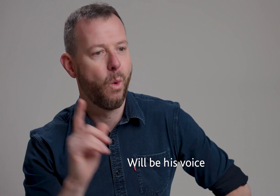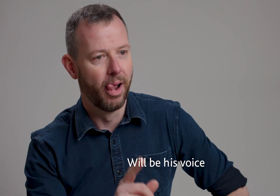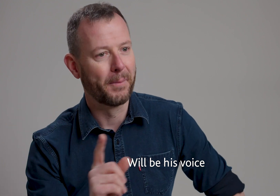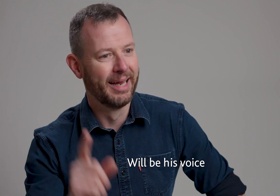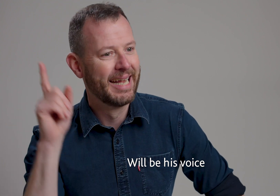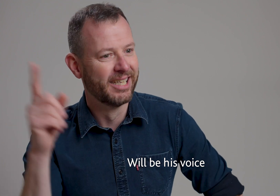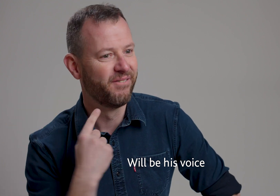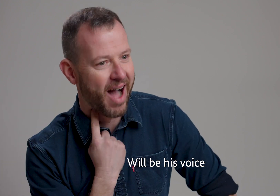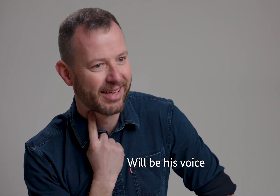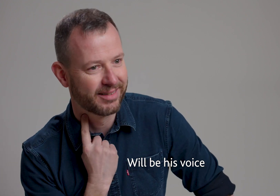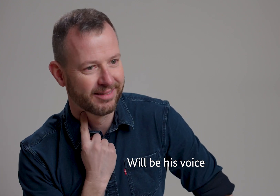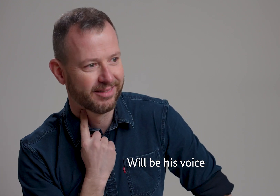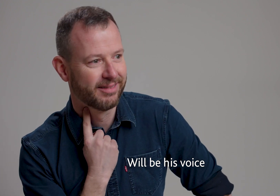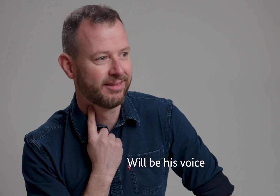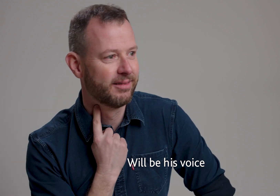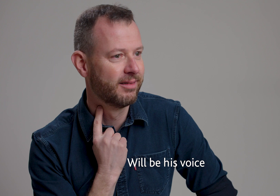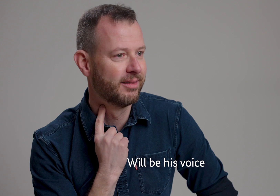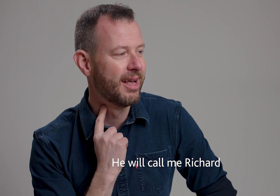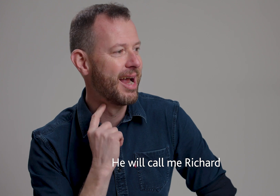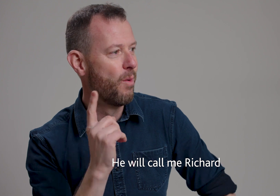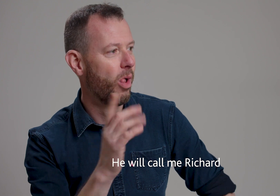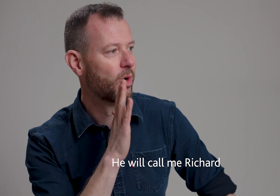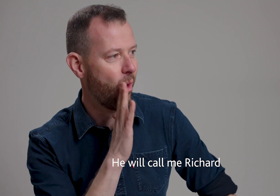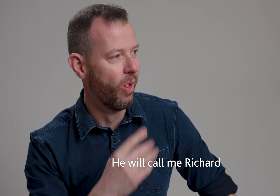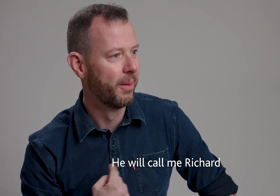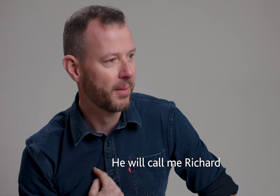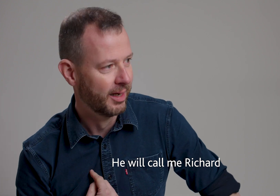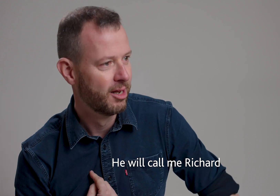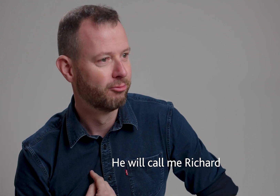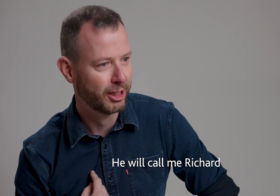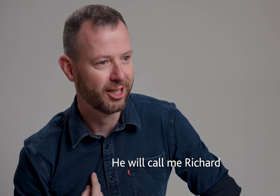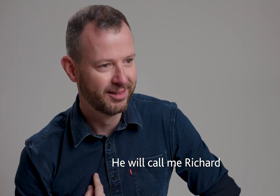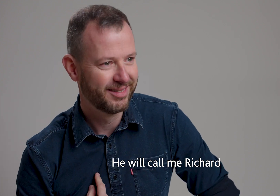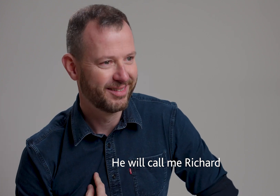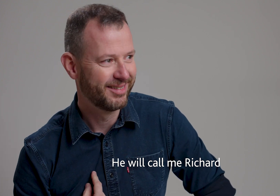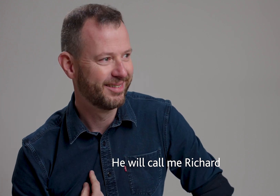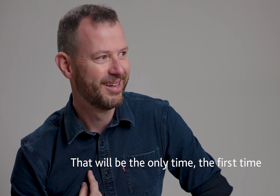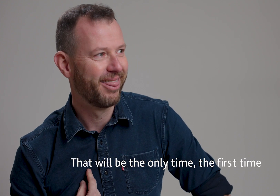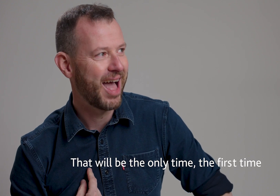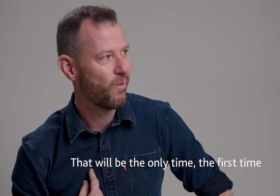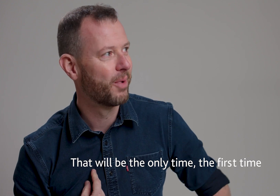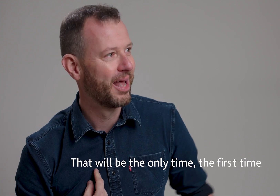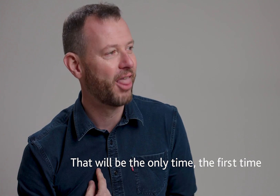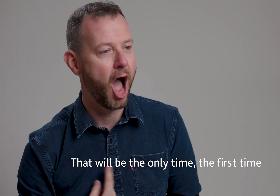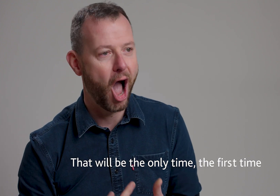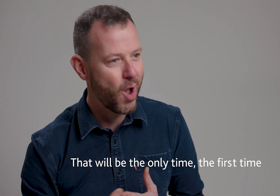will be his son. He will call me Mr. That will be the